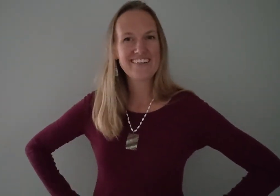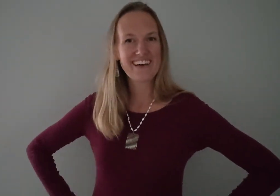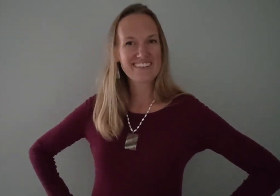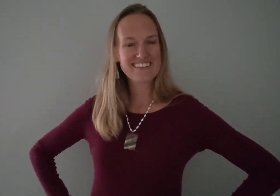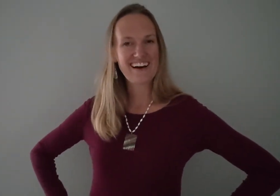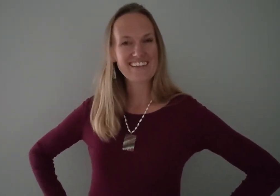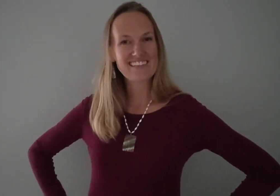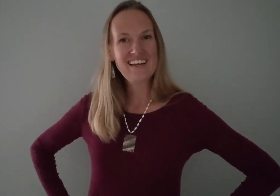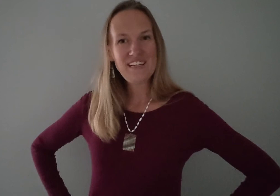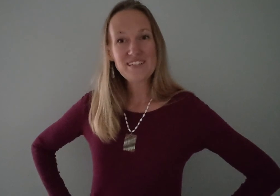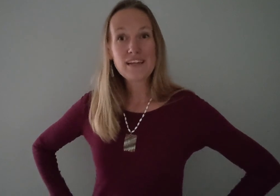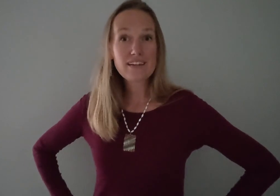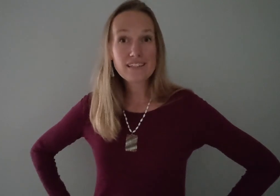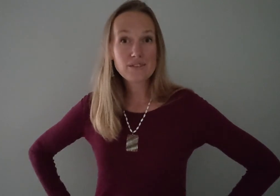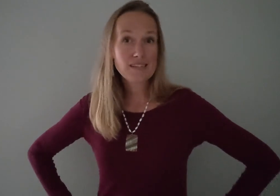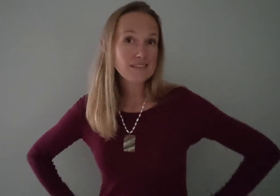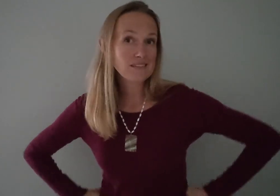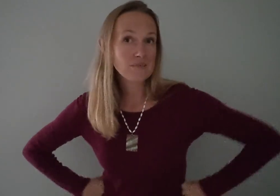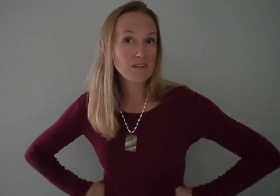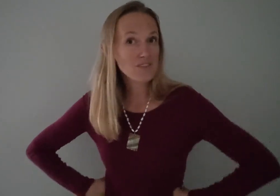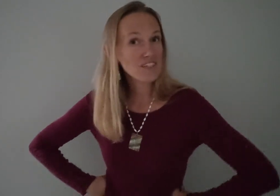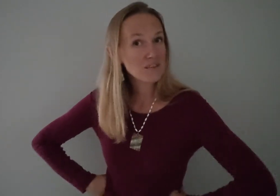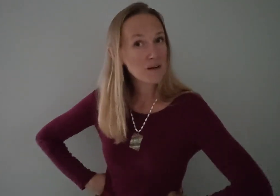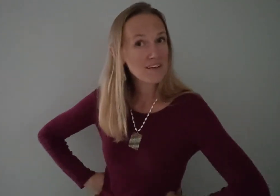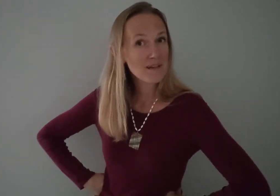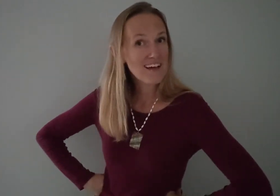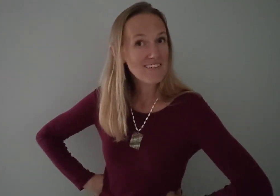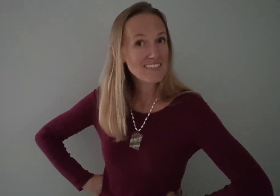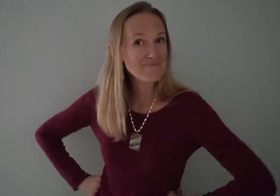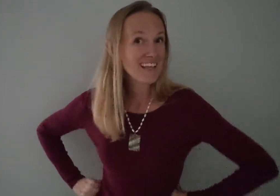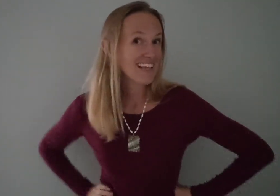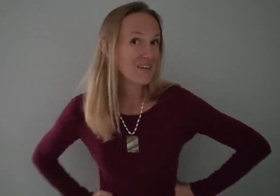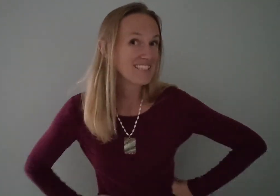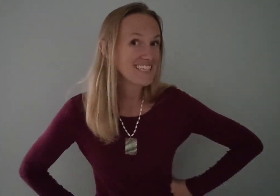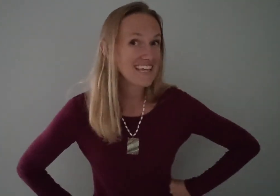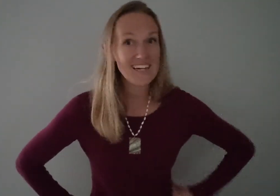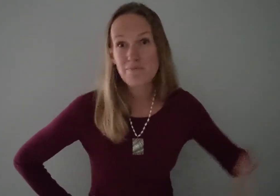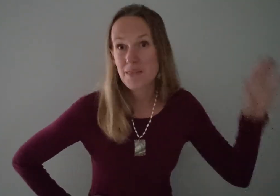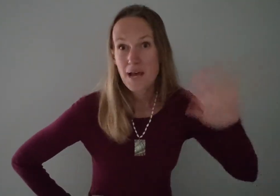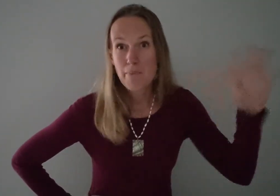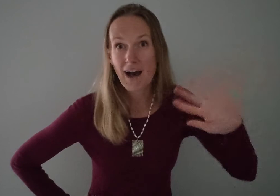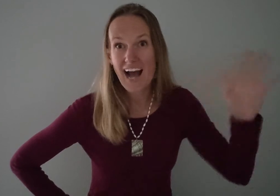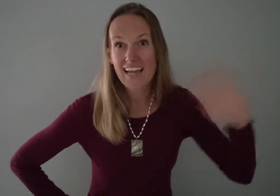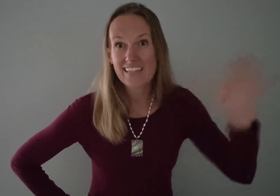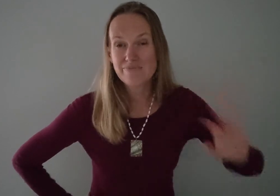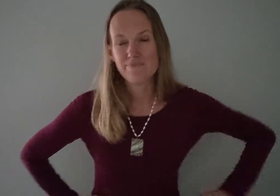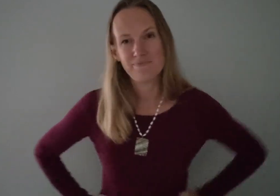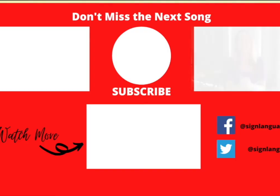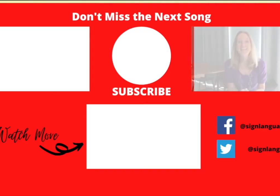other songs. So get a good night's rest, because tomorrow's video is probably going to be a long one. Can't wait to see you there. Bye. If